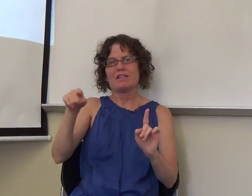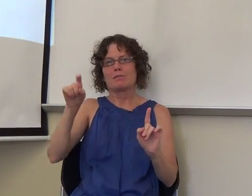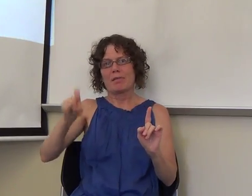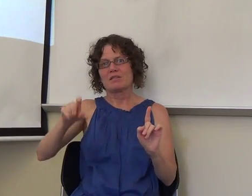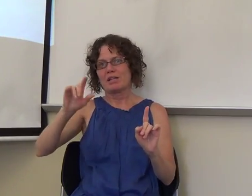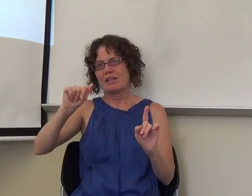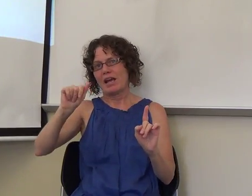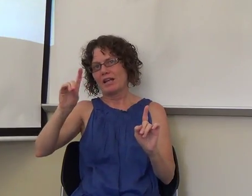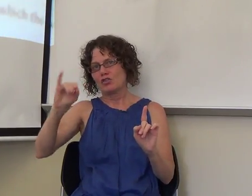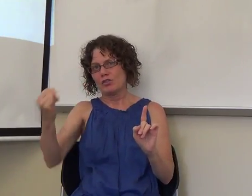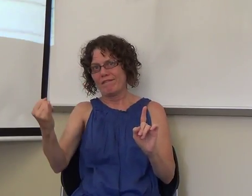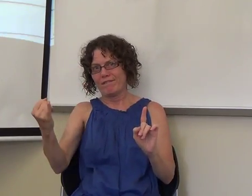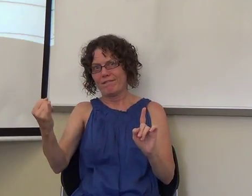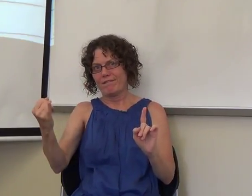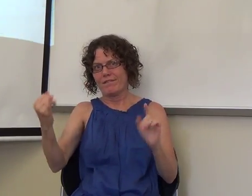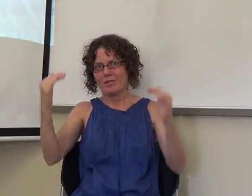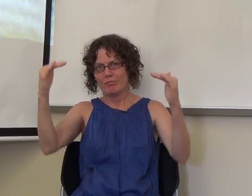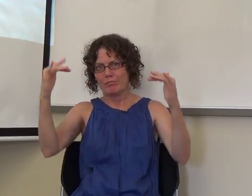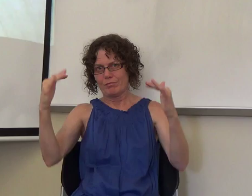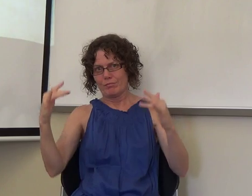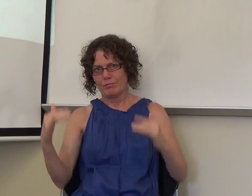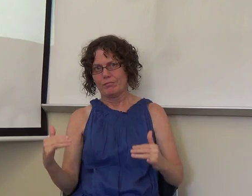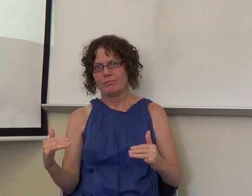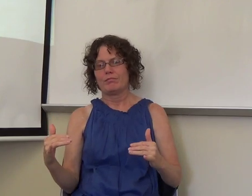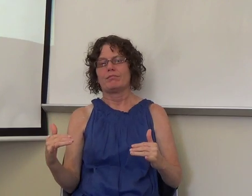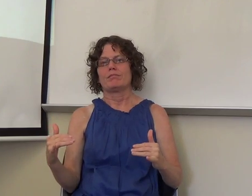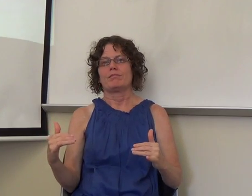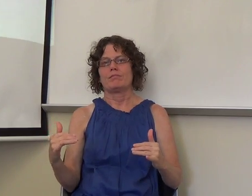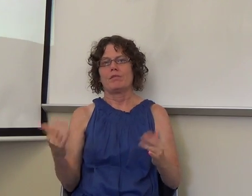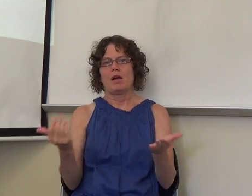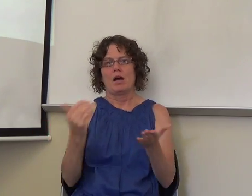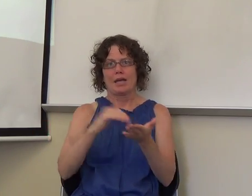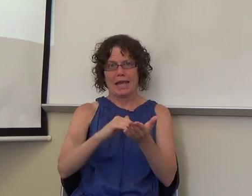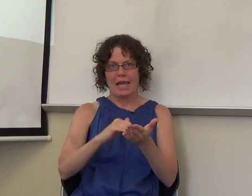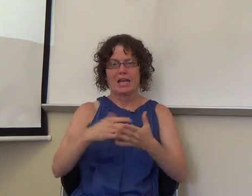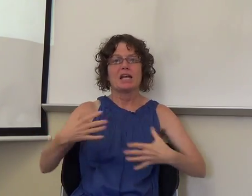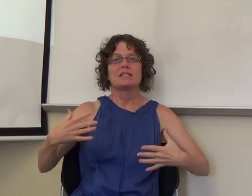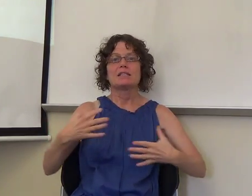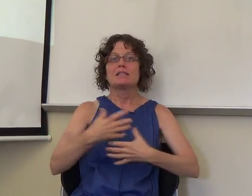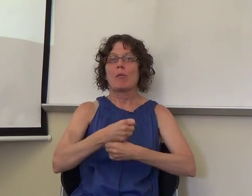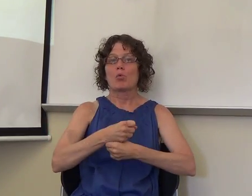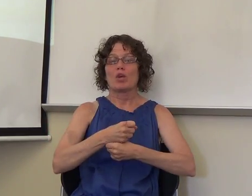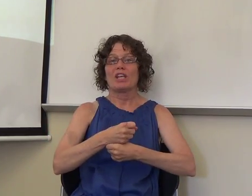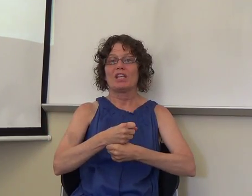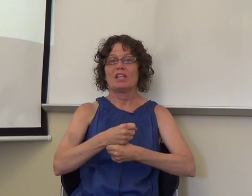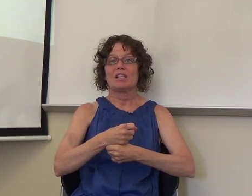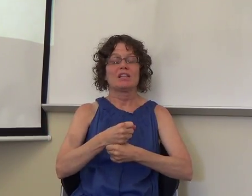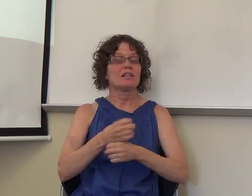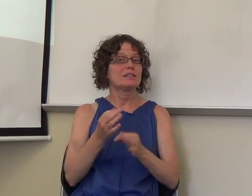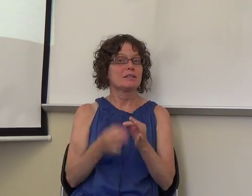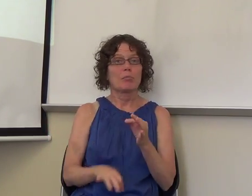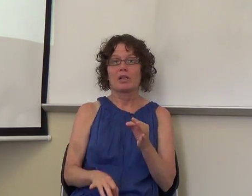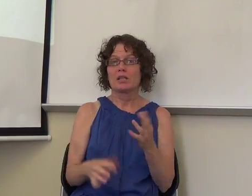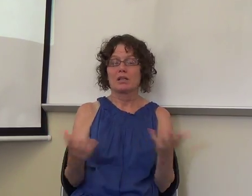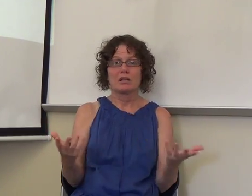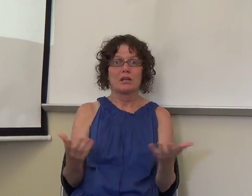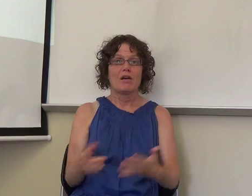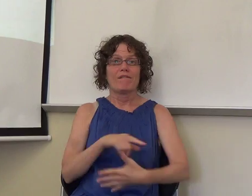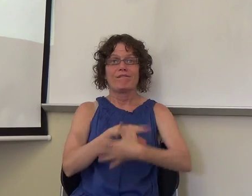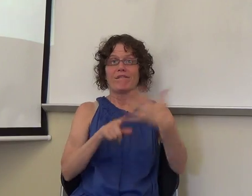Okay? Okay. And again, the summary for this was simply, there are 5 reasons we buy